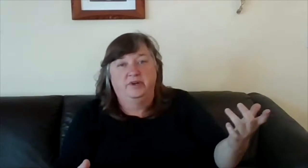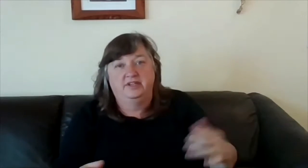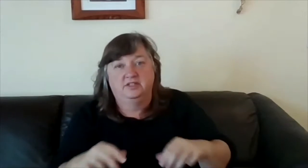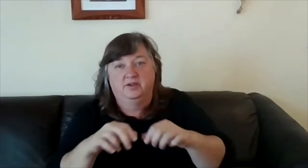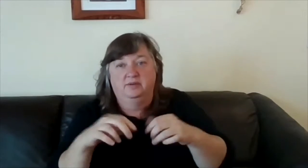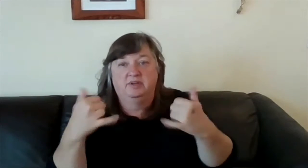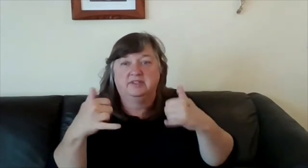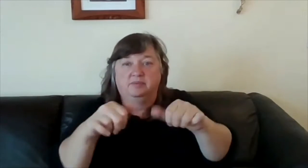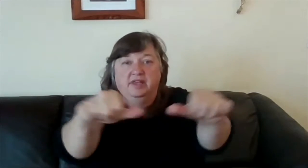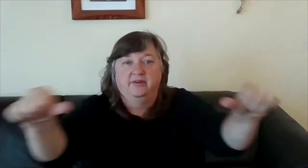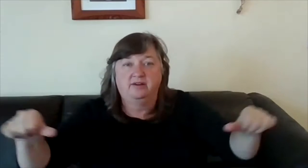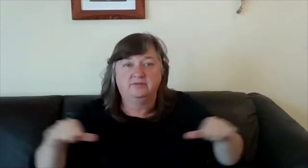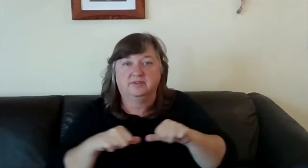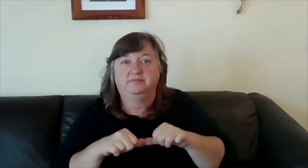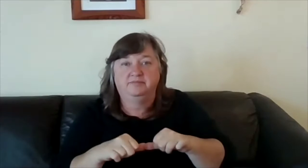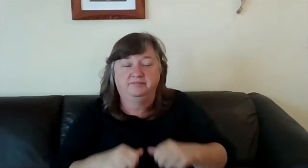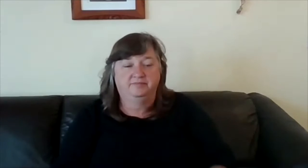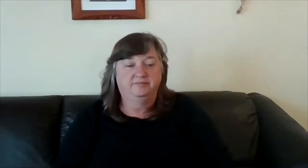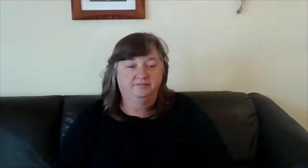pointing to it, but it's a playground.